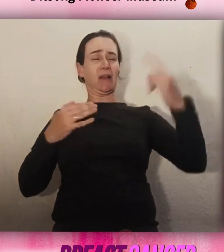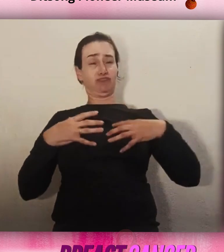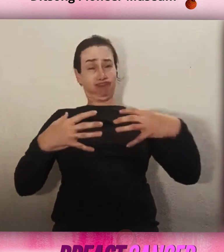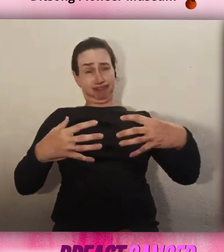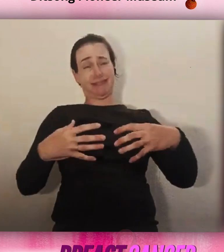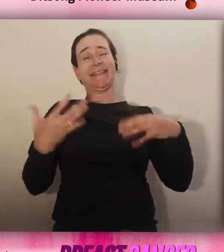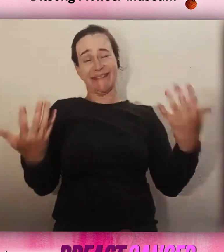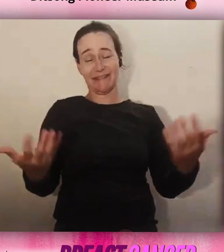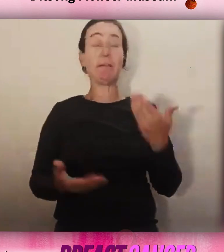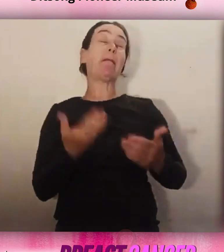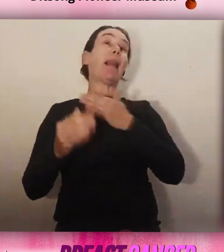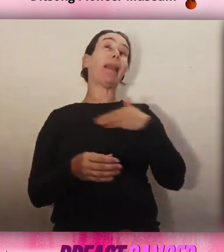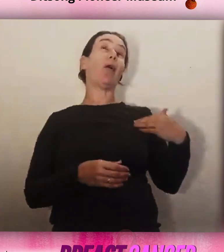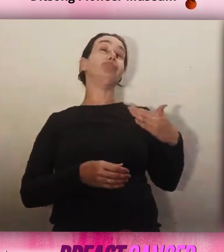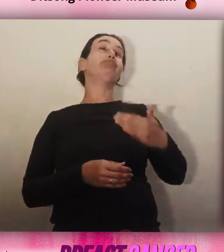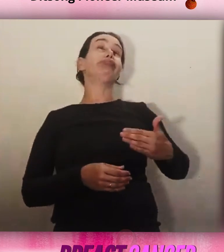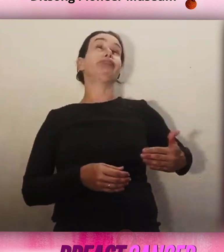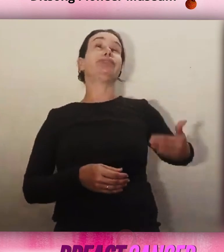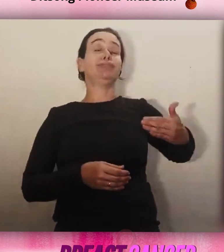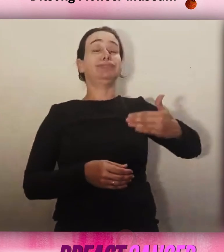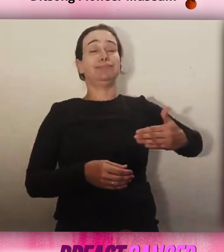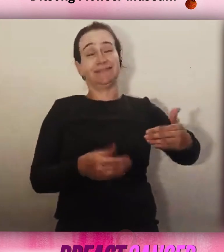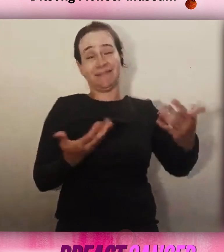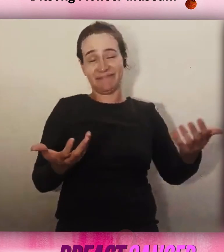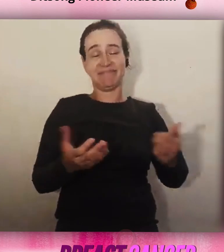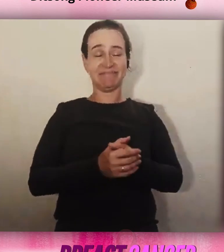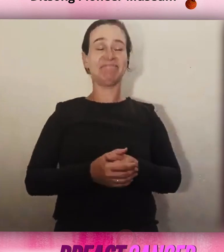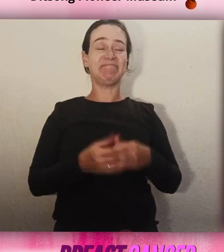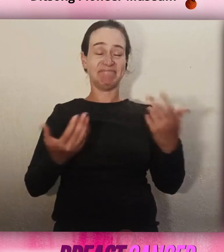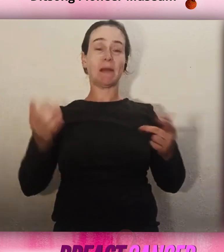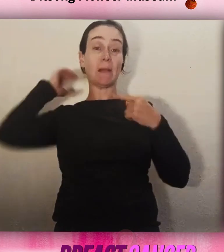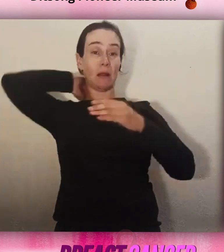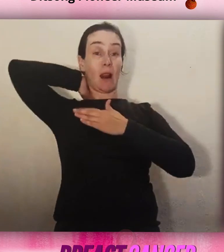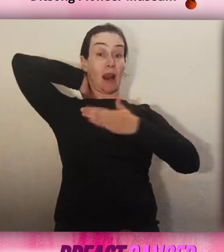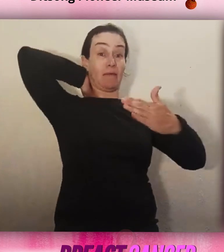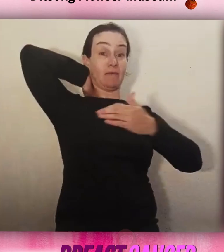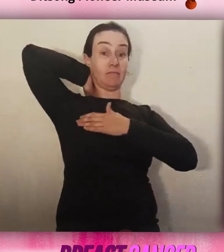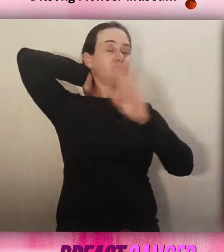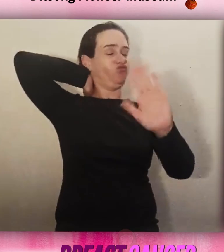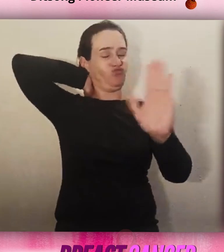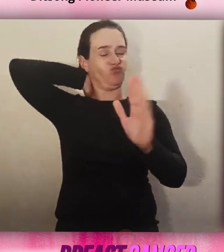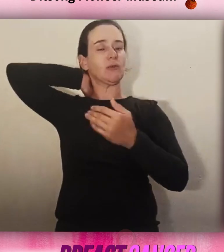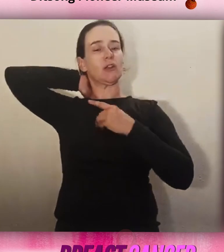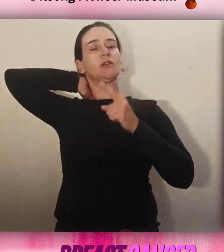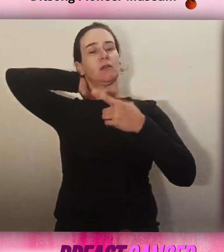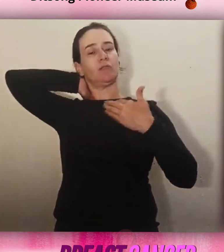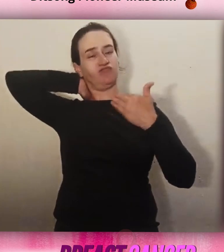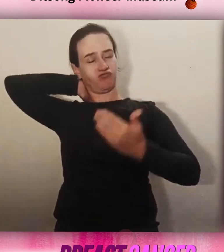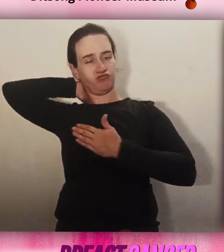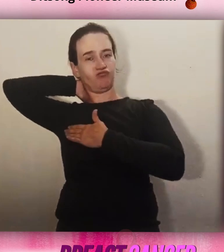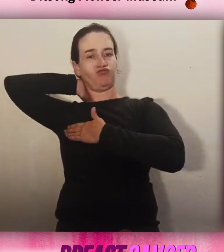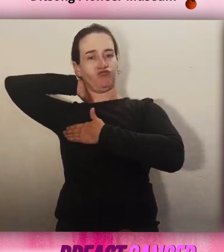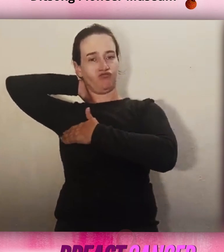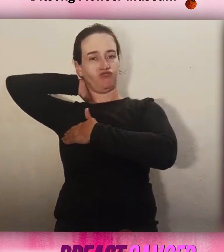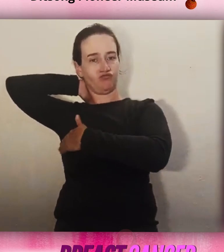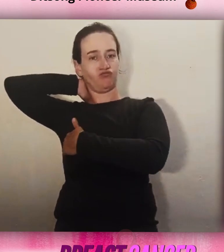is now quite small and others have bigger. So you're going to go, Yeah. you're going to have quite a lot of circular movements. Yeah. But without lifting your hand. So it's going to be a